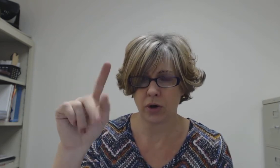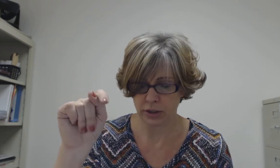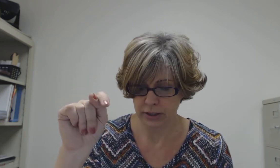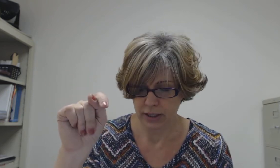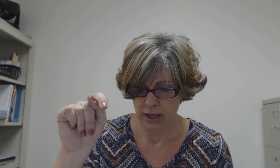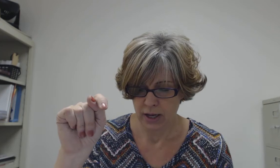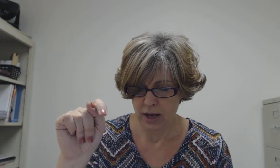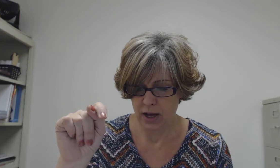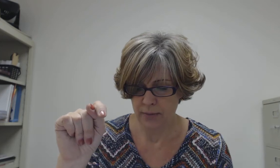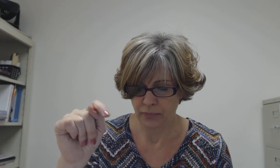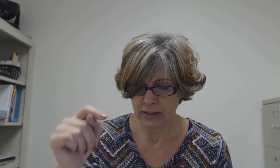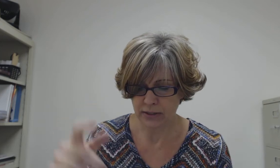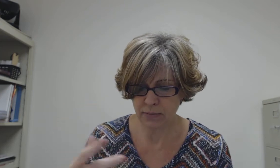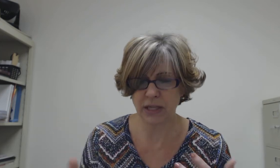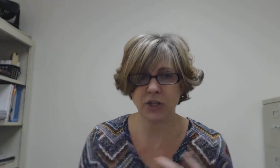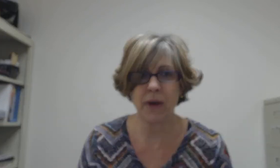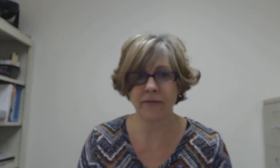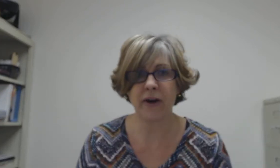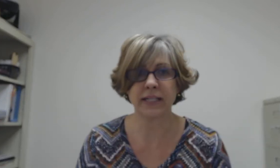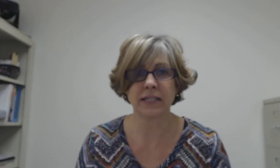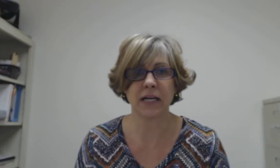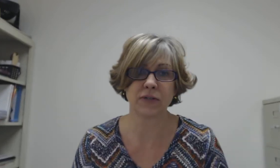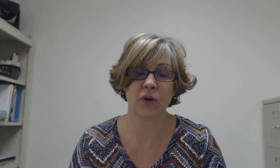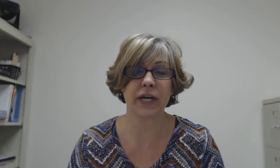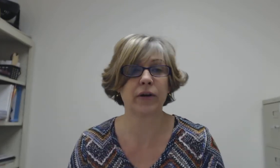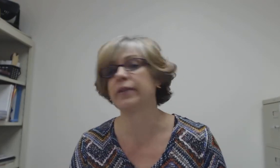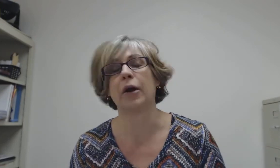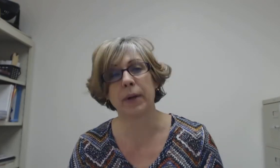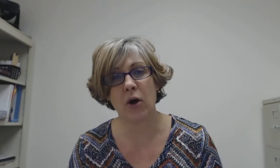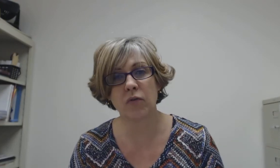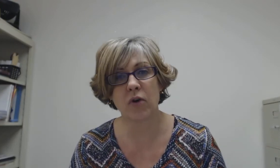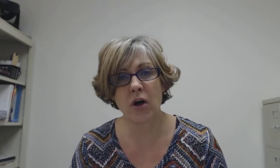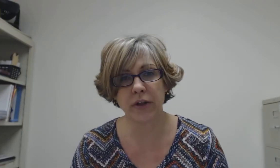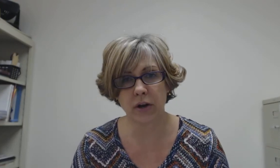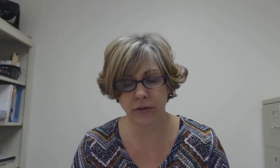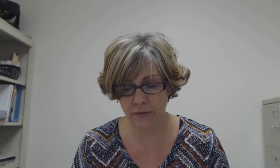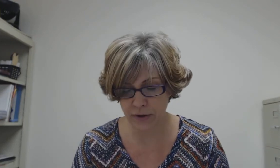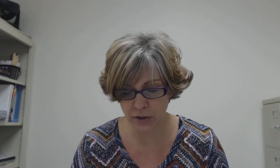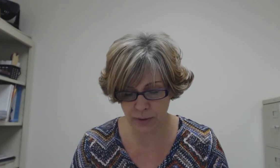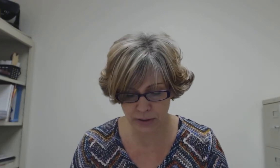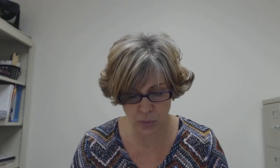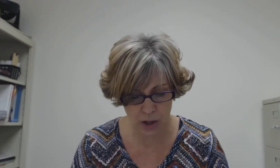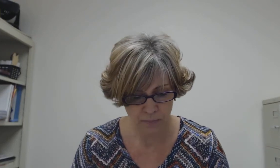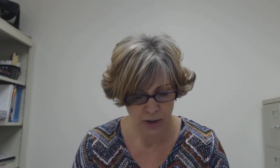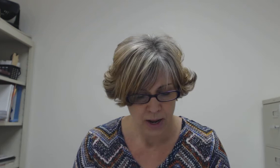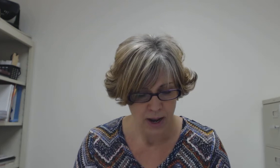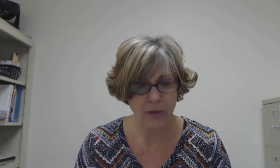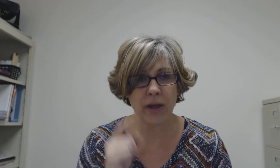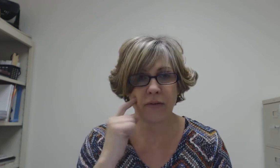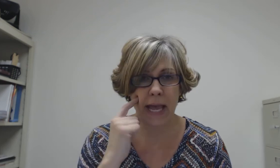yogurt. Some things you might find signs for here and there, but overall they're fingerspelled as well. And then we have